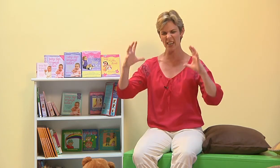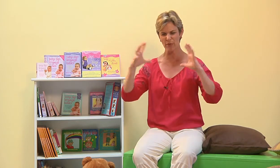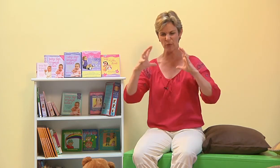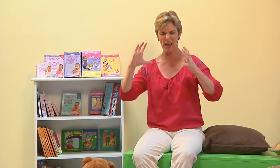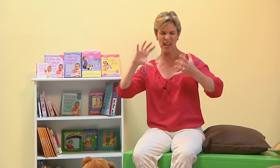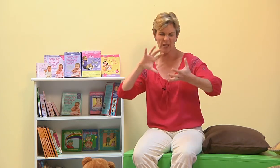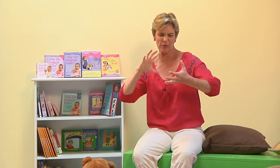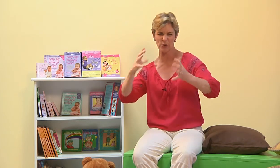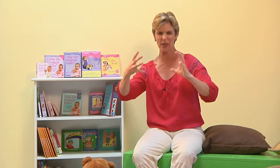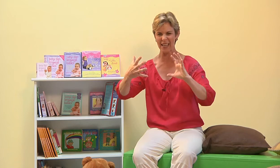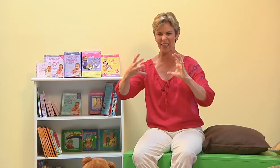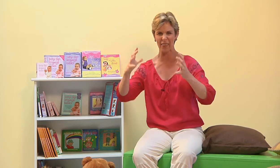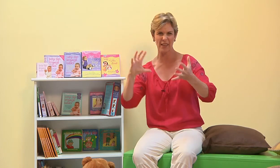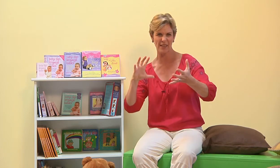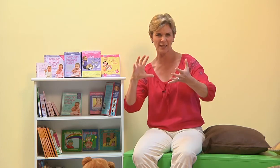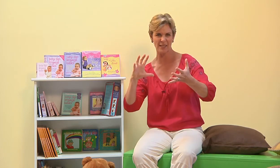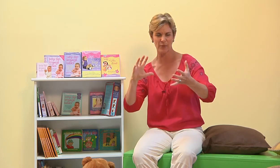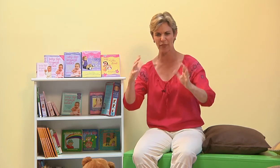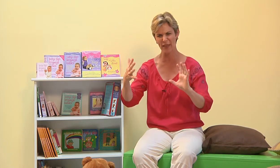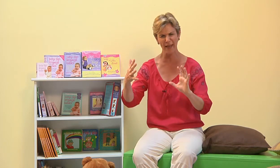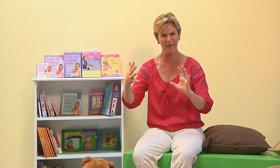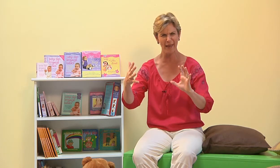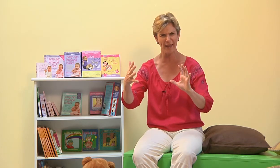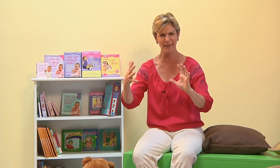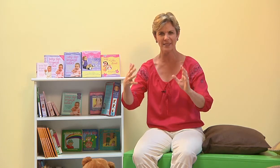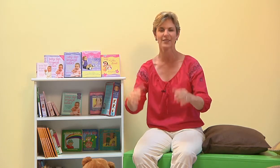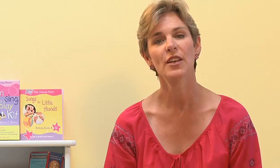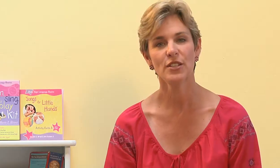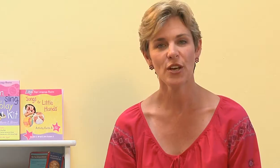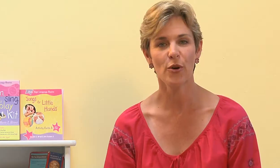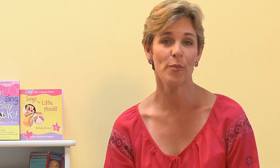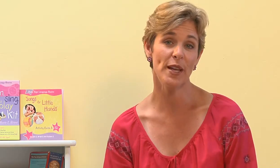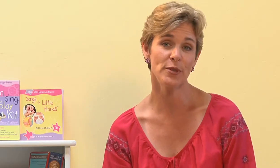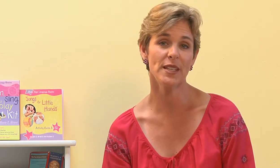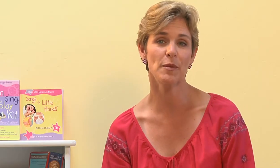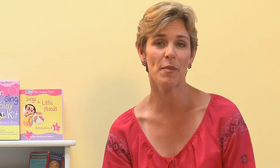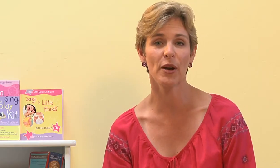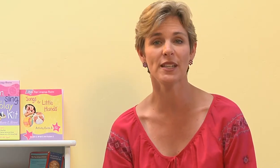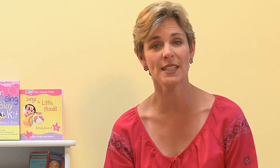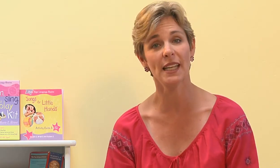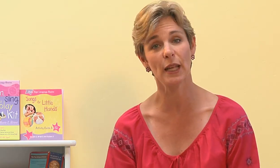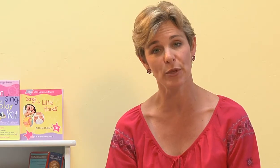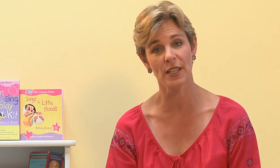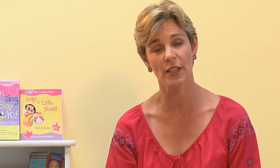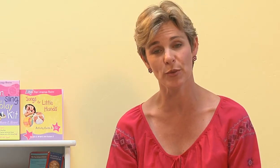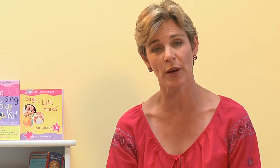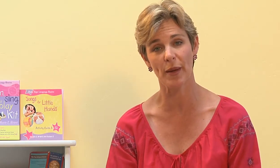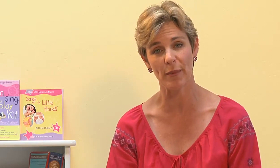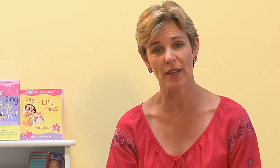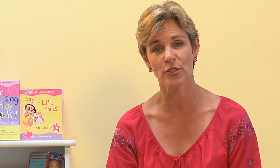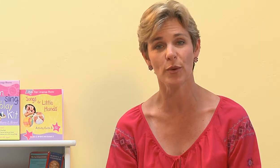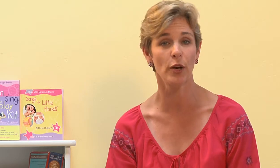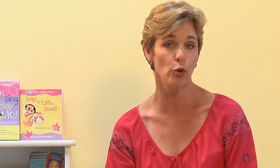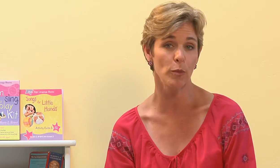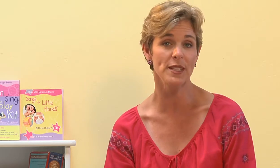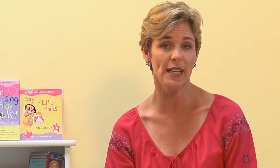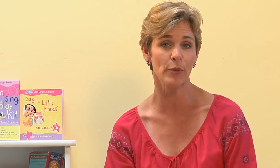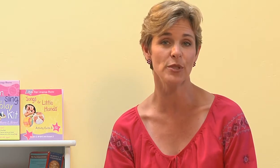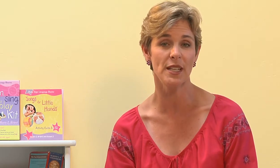of round, sort of like this, with a thing on the end. So, by using some American Sign Language signs with our baby during our normal daily routines